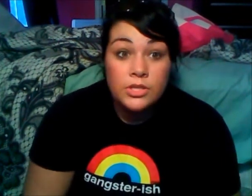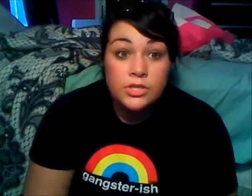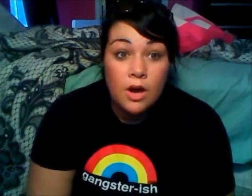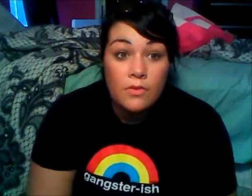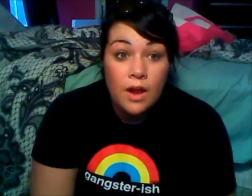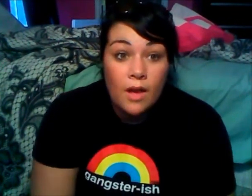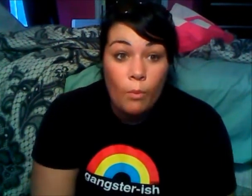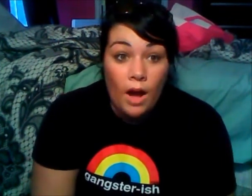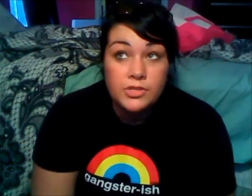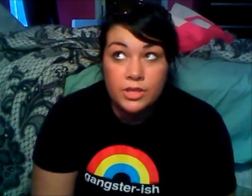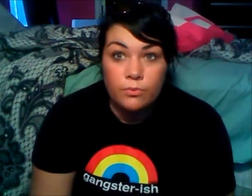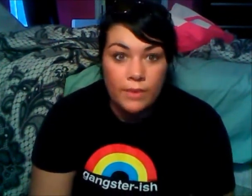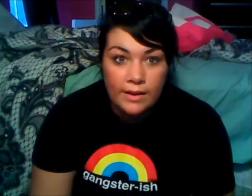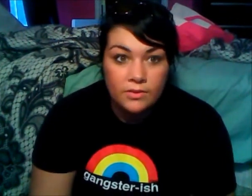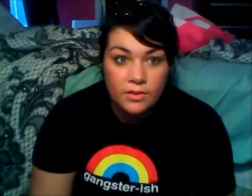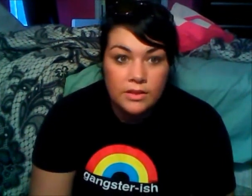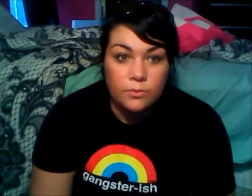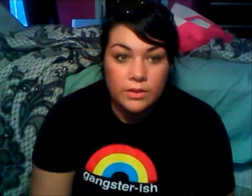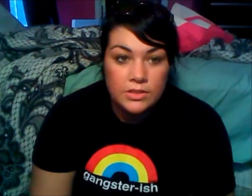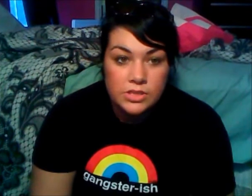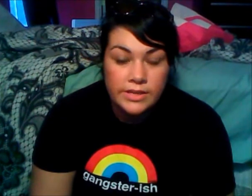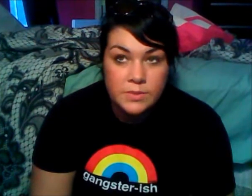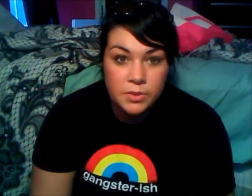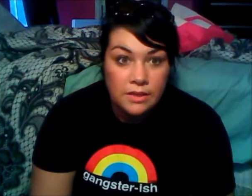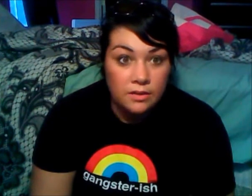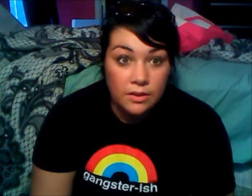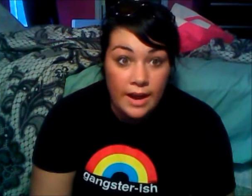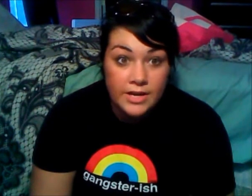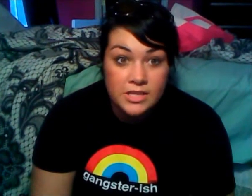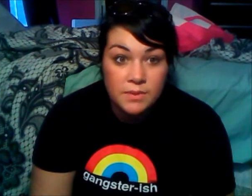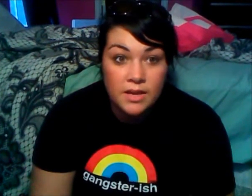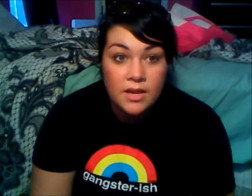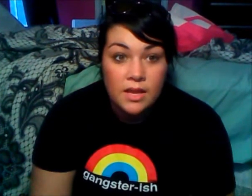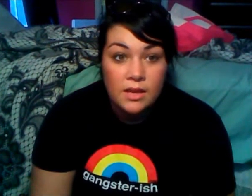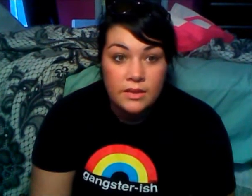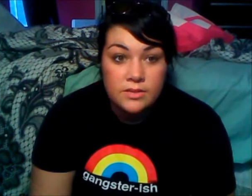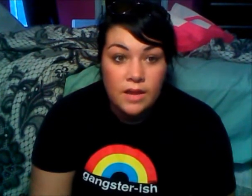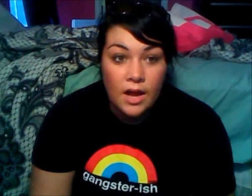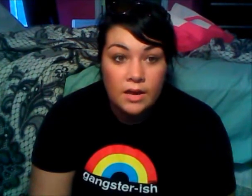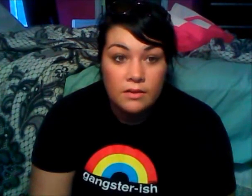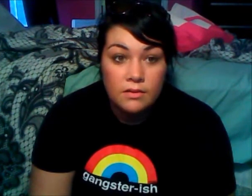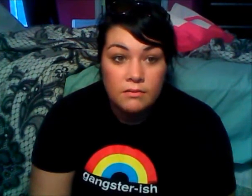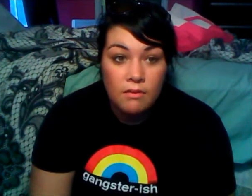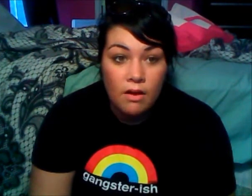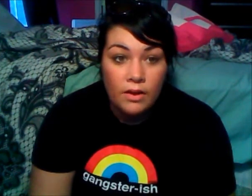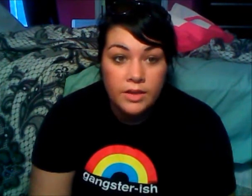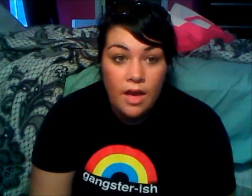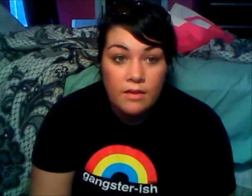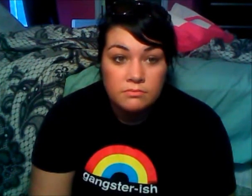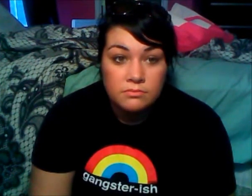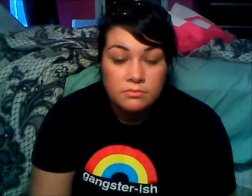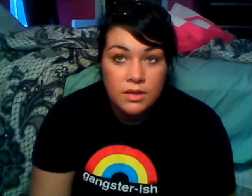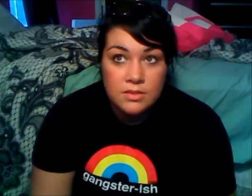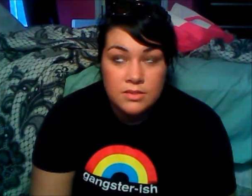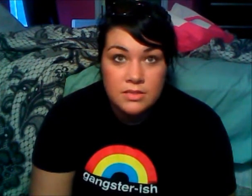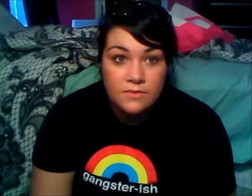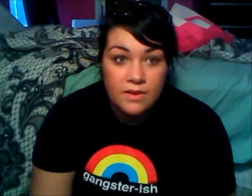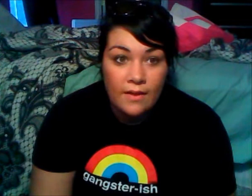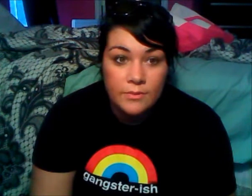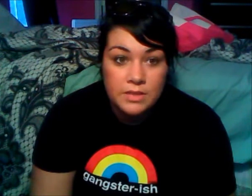show that I watch, like, regularly, like, religiously, is Pretty Little Liars, but it's not on yet because the season finale was, like, a